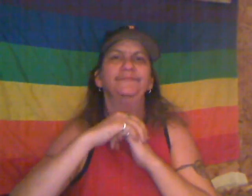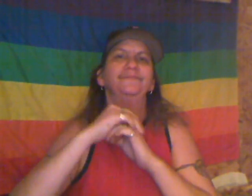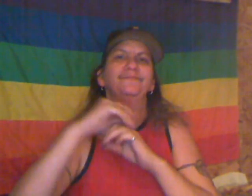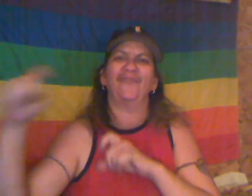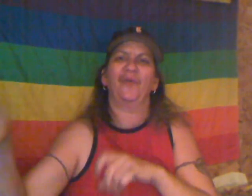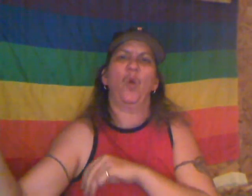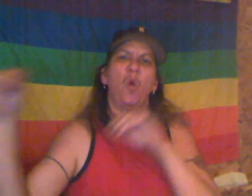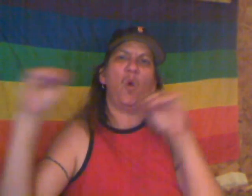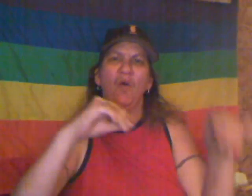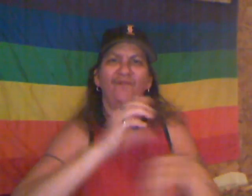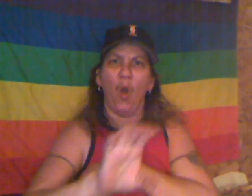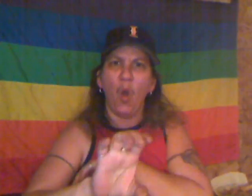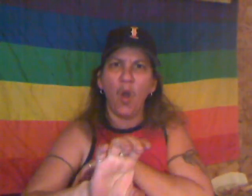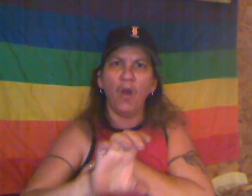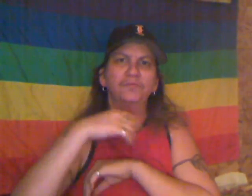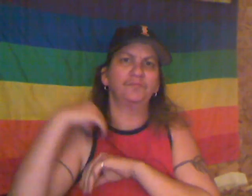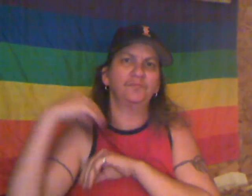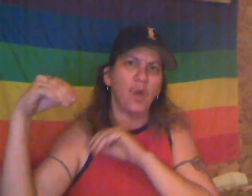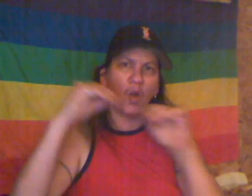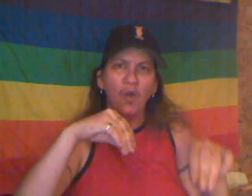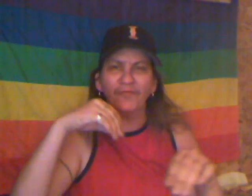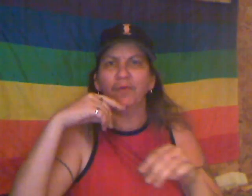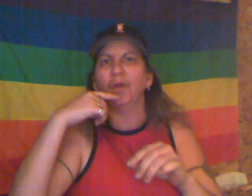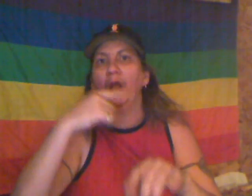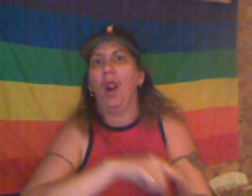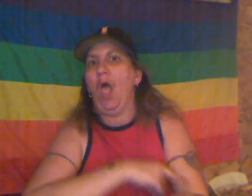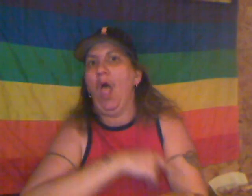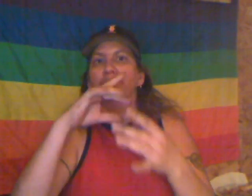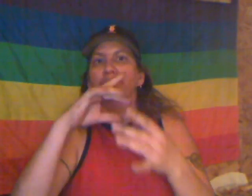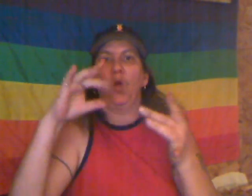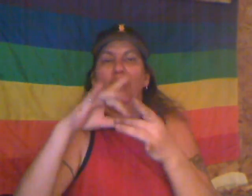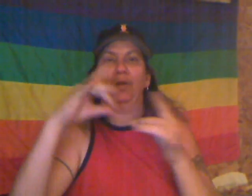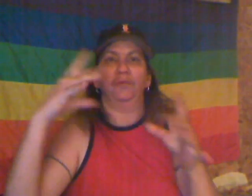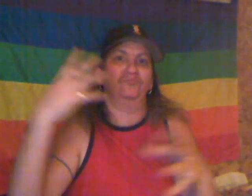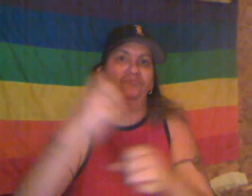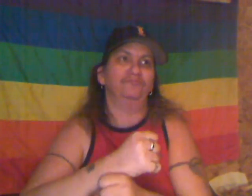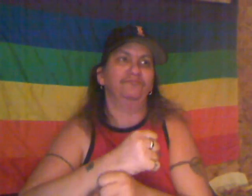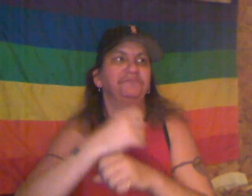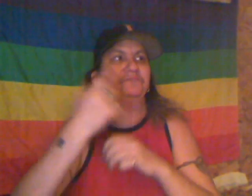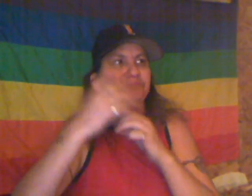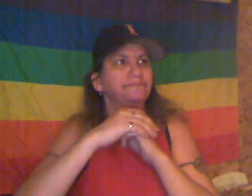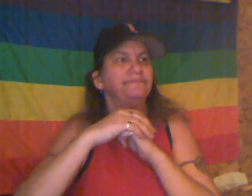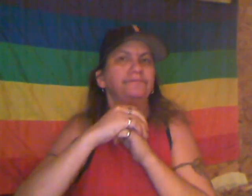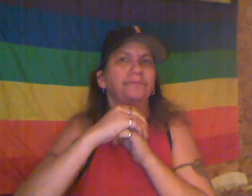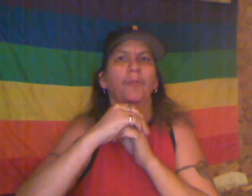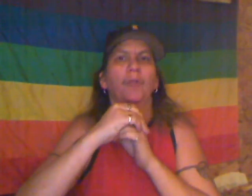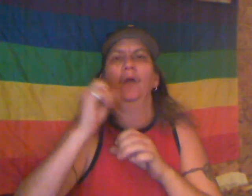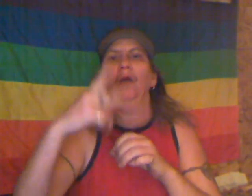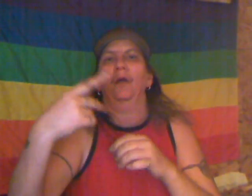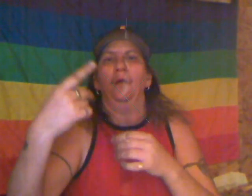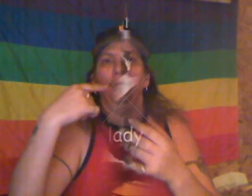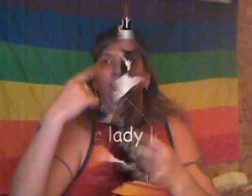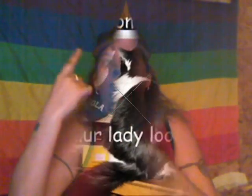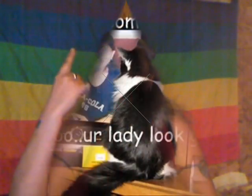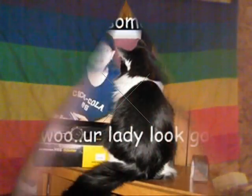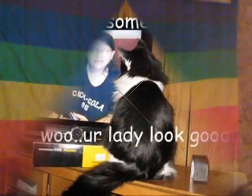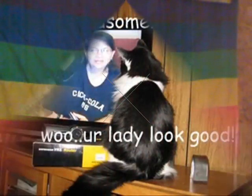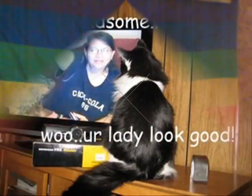falling star. Jennifer, that's a very good guess, except for the fact that it's not just a 10 little point, it's actually got a lot of extension and fuzz around.